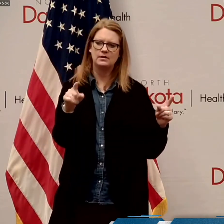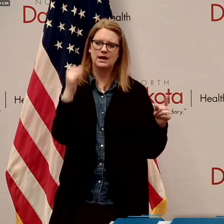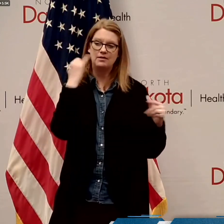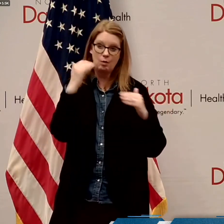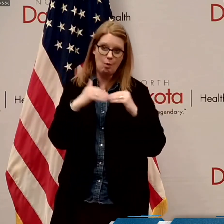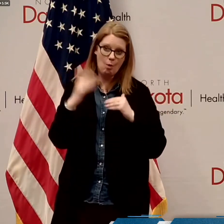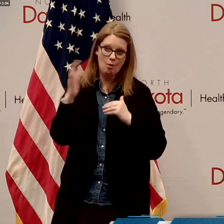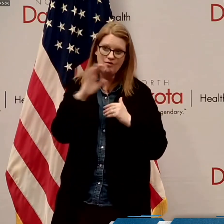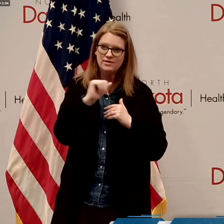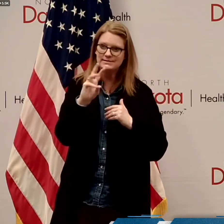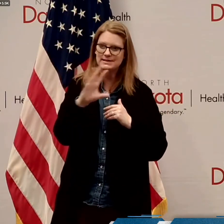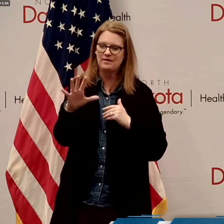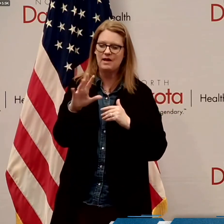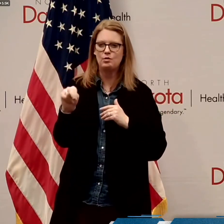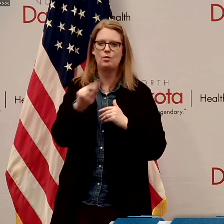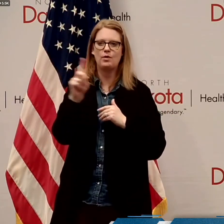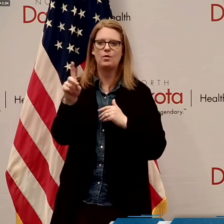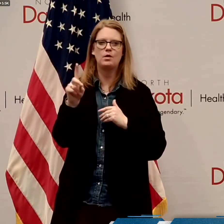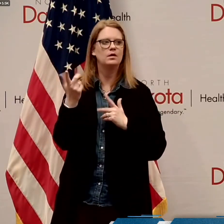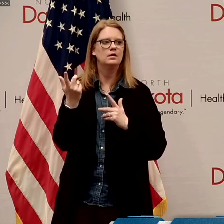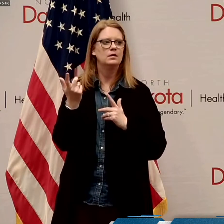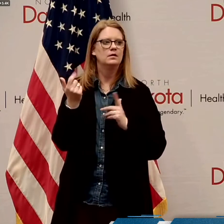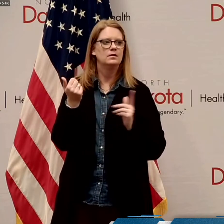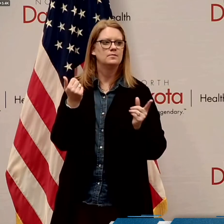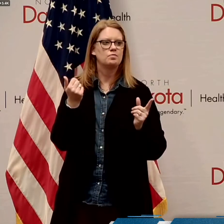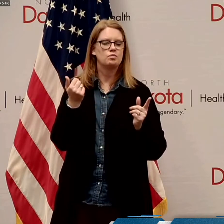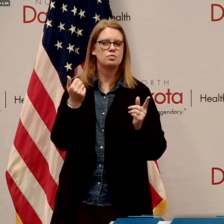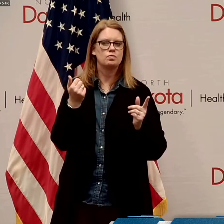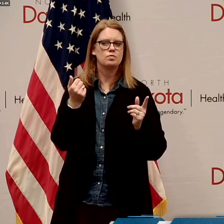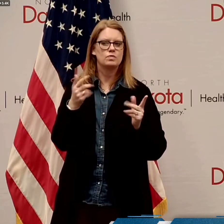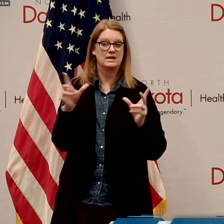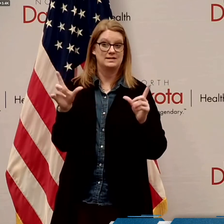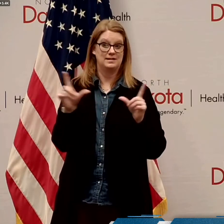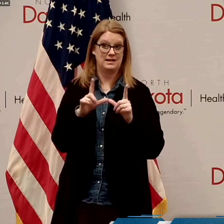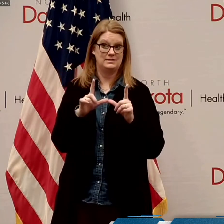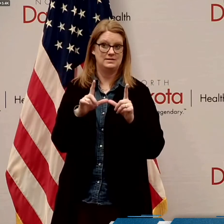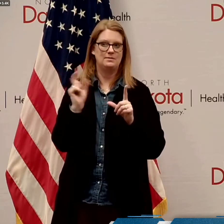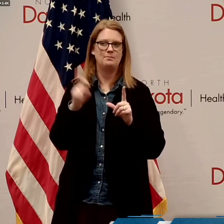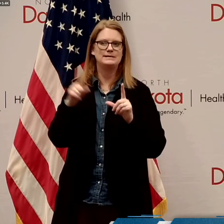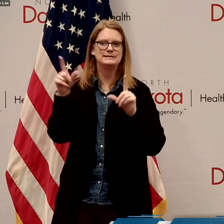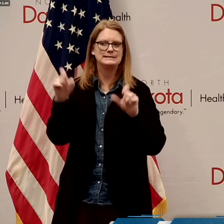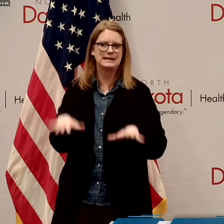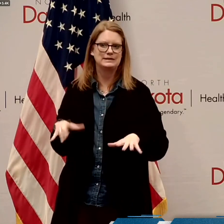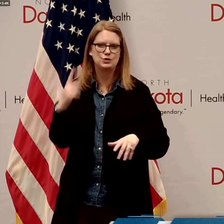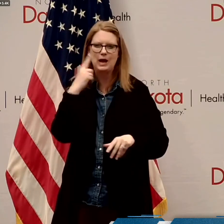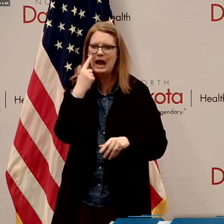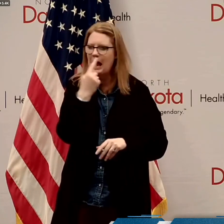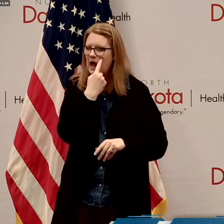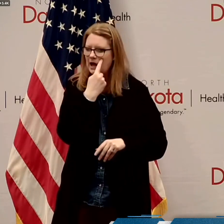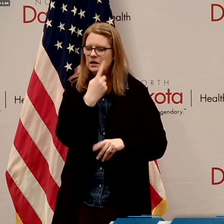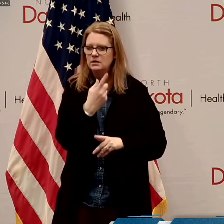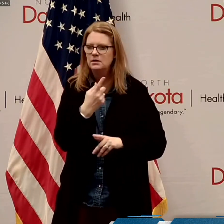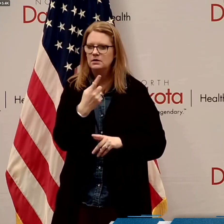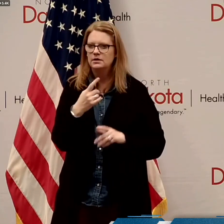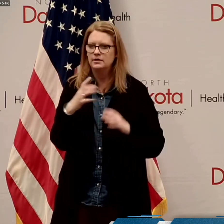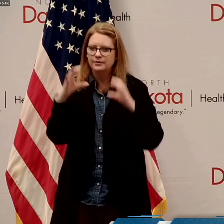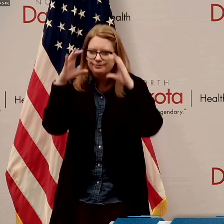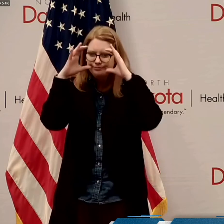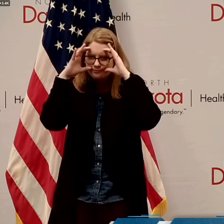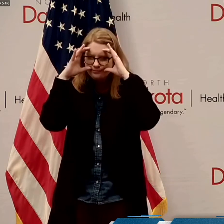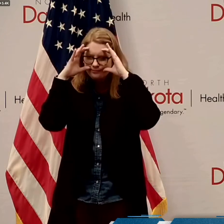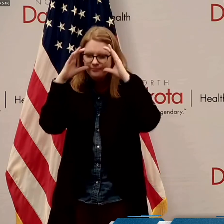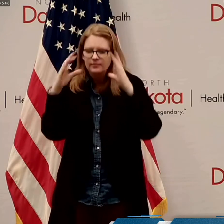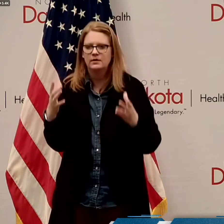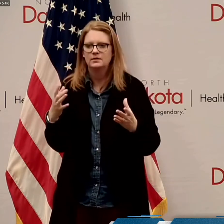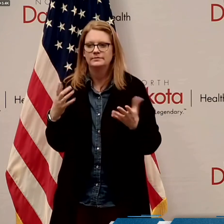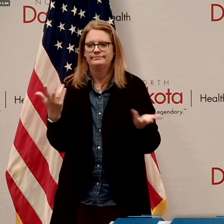over 65 in North Dakota today, to get a license, you got to retest your eye, do an eye test, and at least so far, no